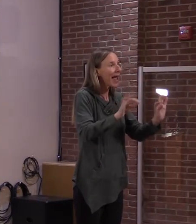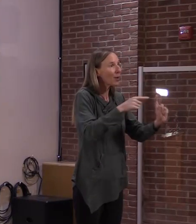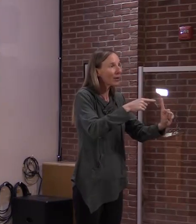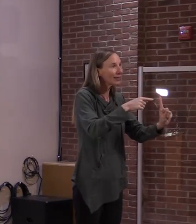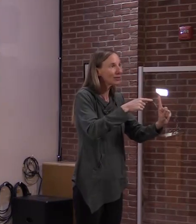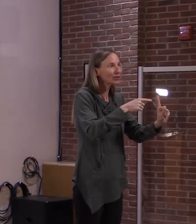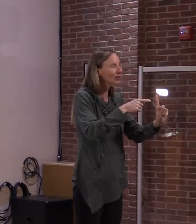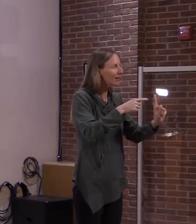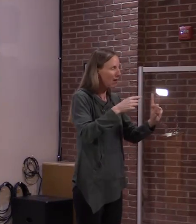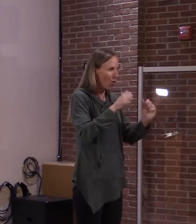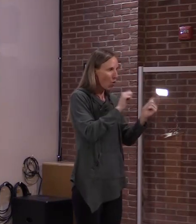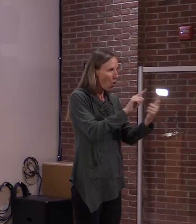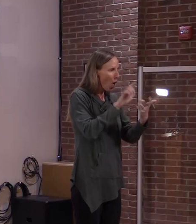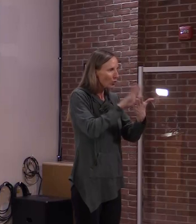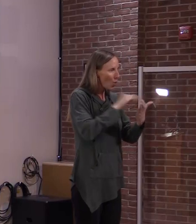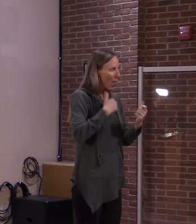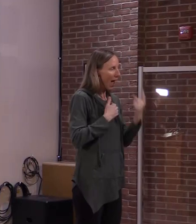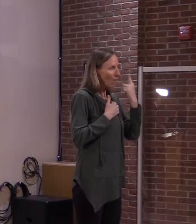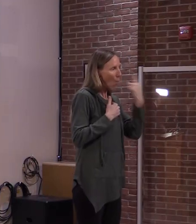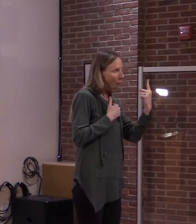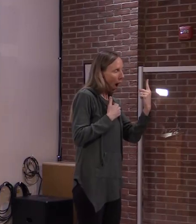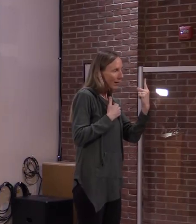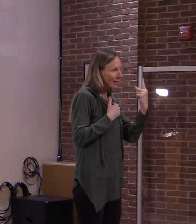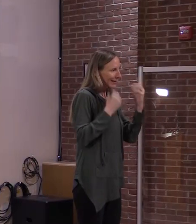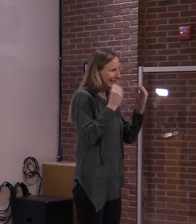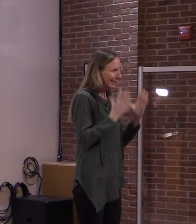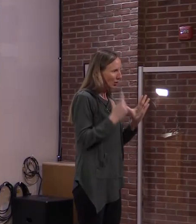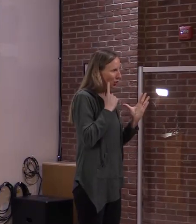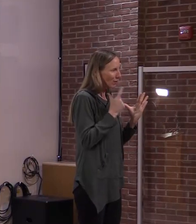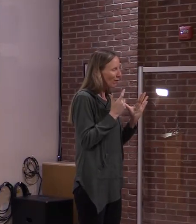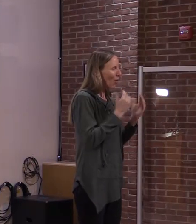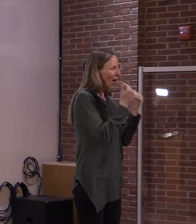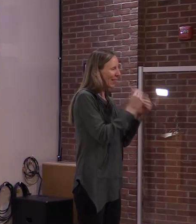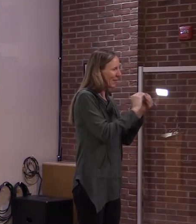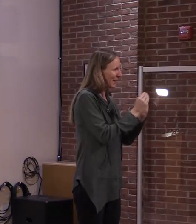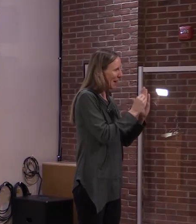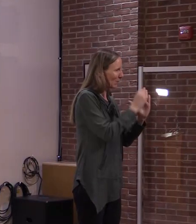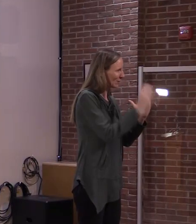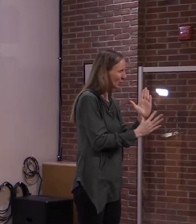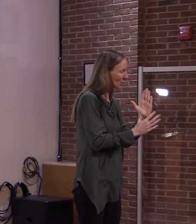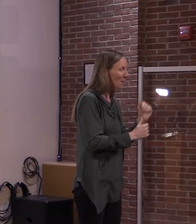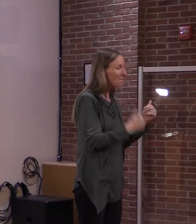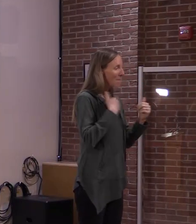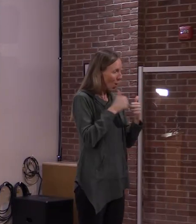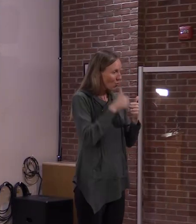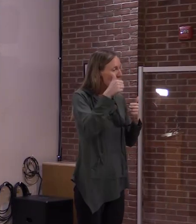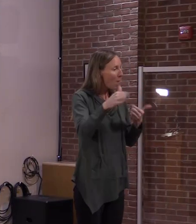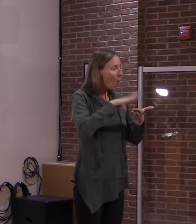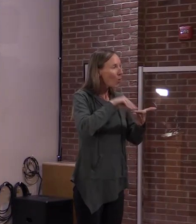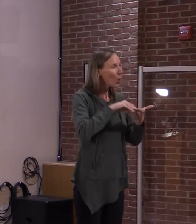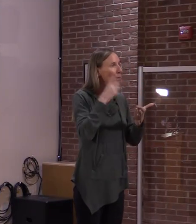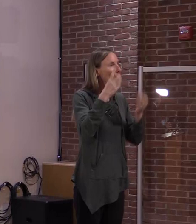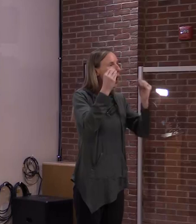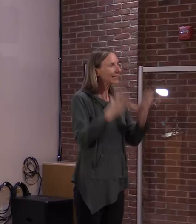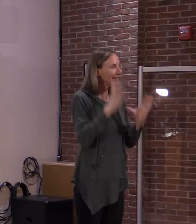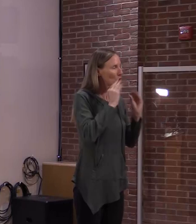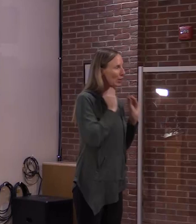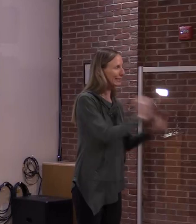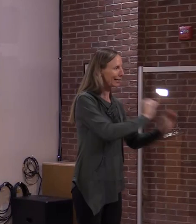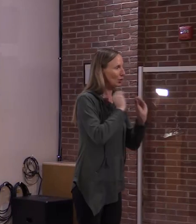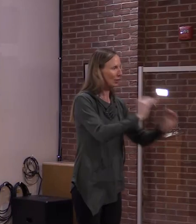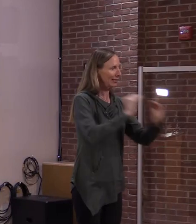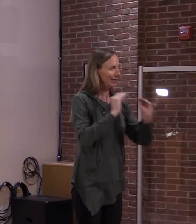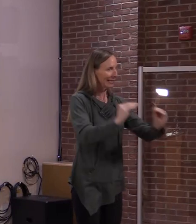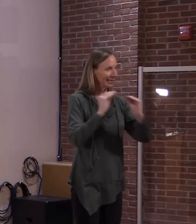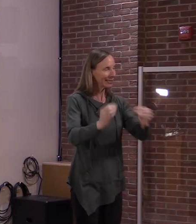individual instructor for a limited amount of students. But if you had some remote learning opportunities, and I'm talking about